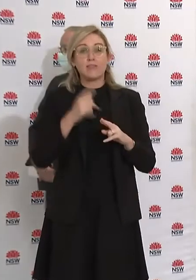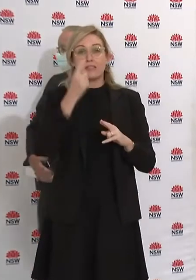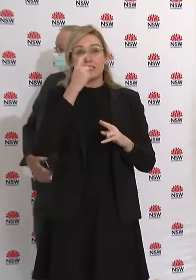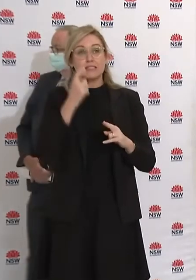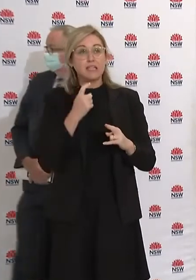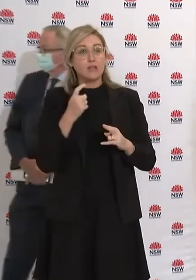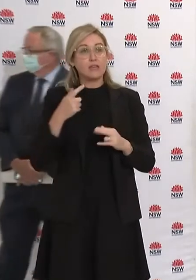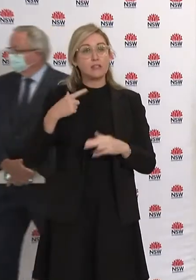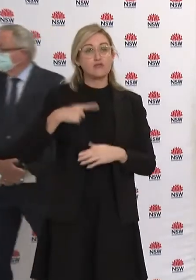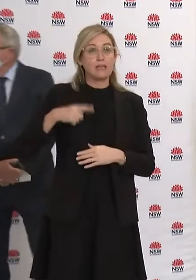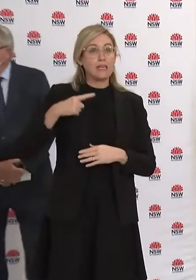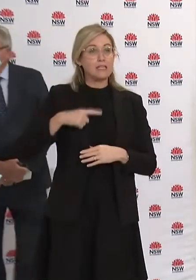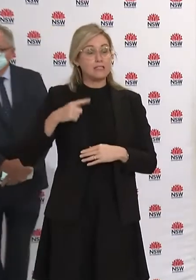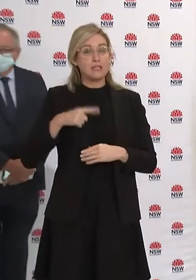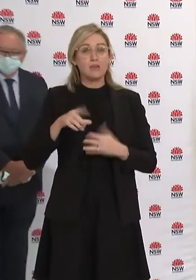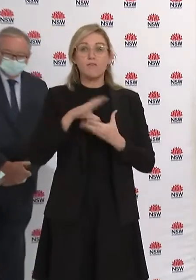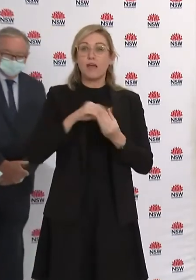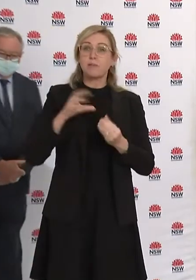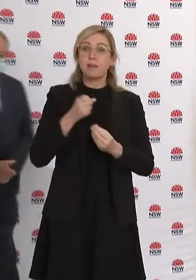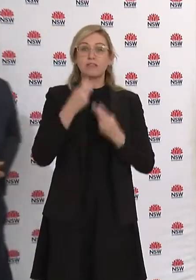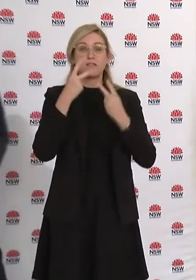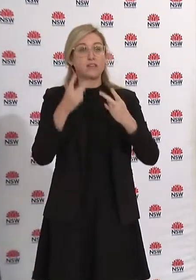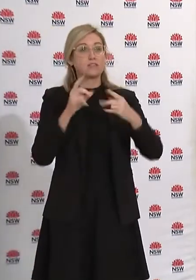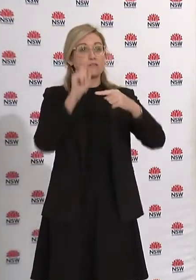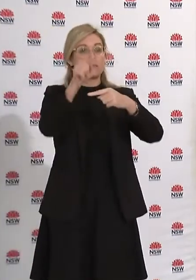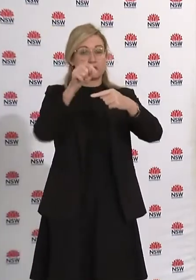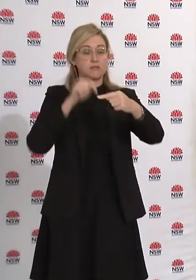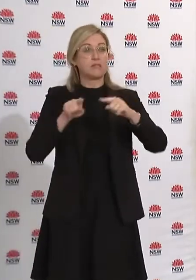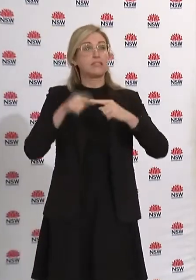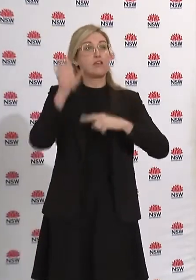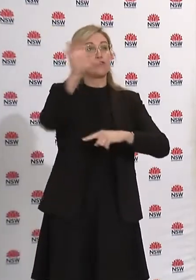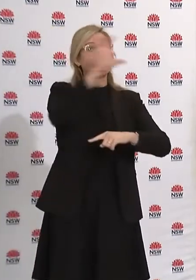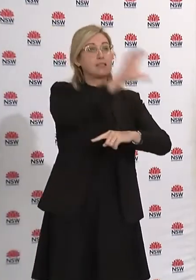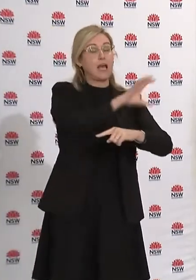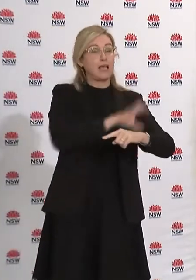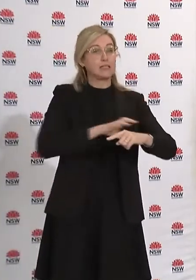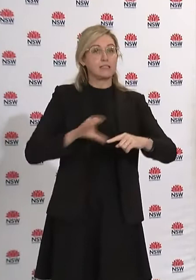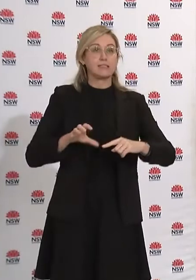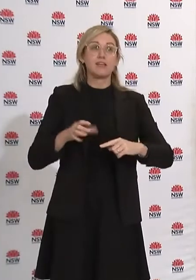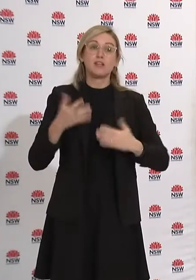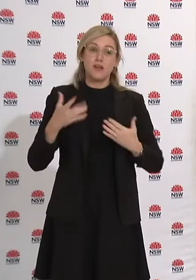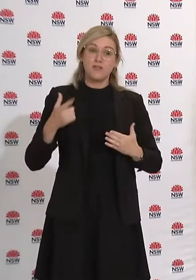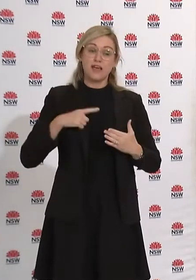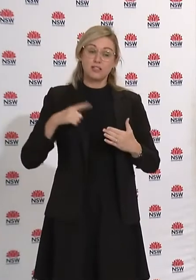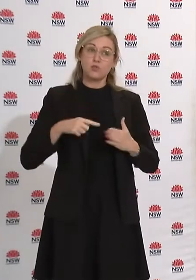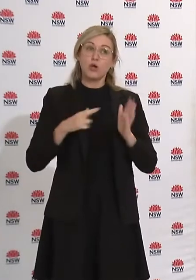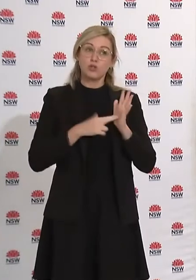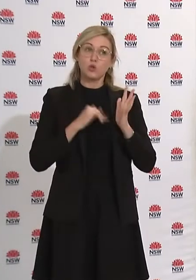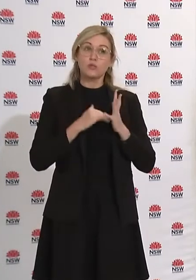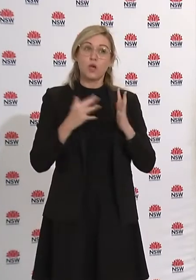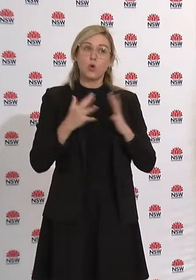family situation, to move around. So it is a national emergency based on the advice of Dr Chant, because unless we contain the